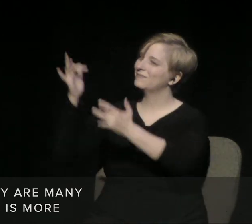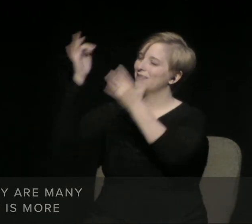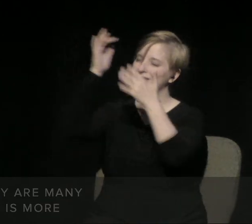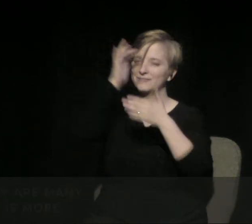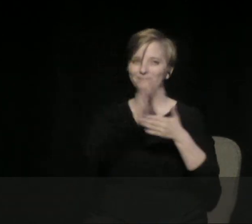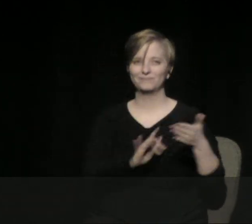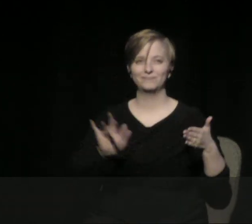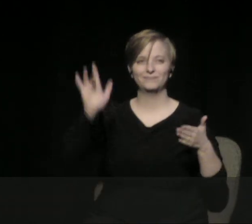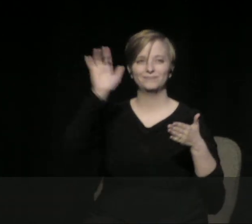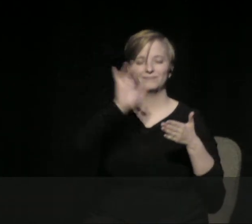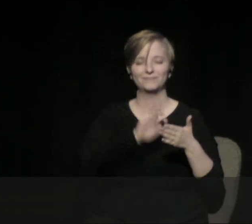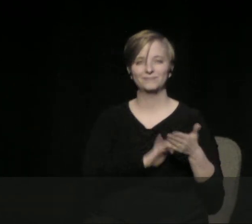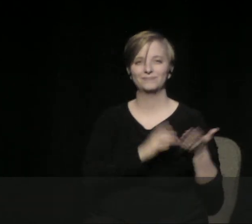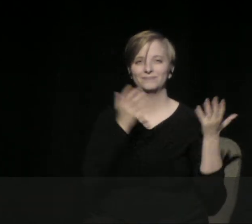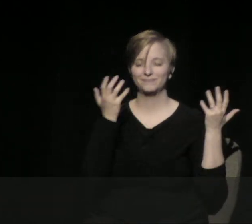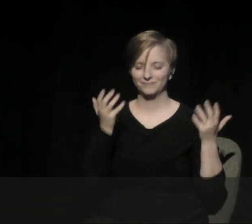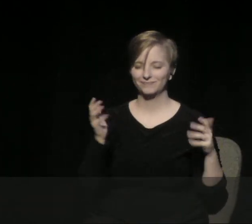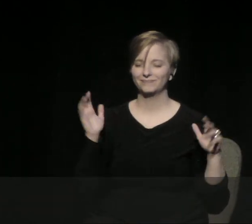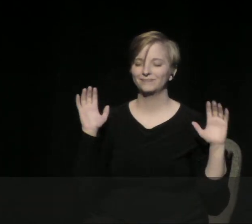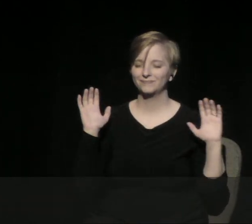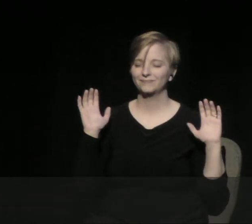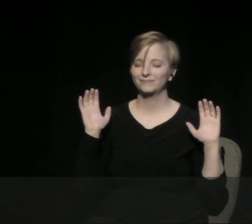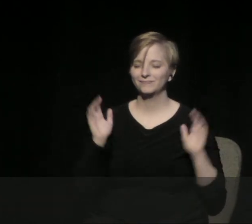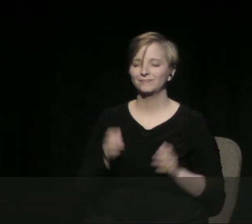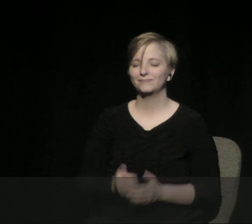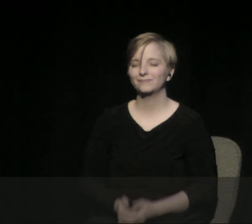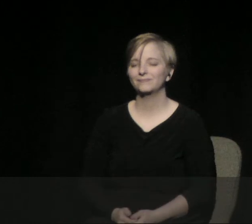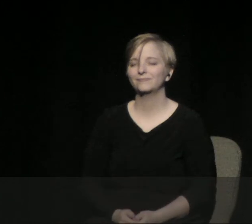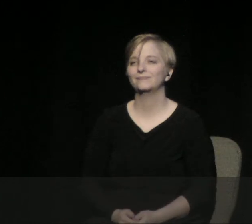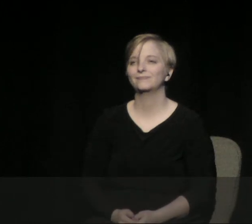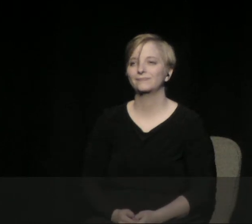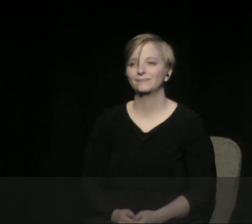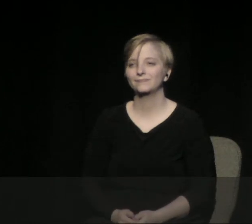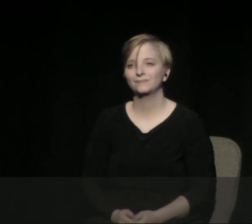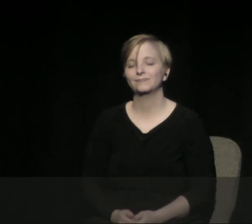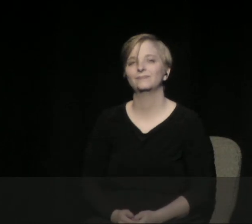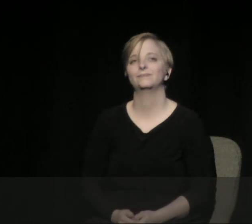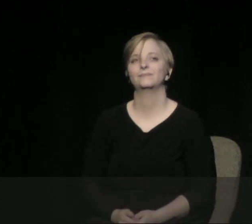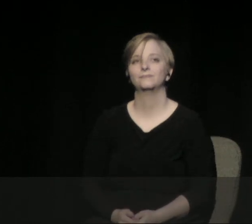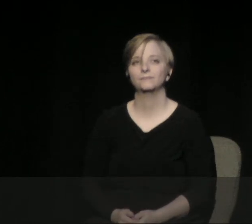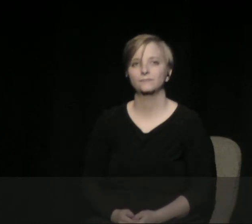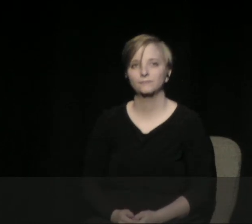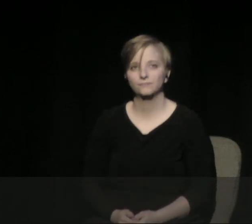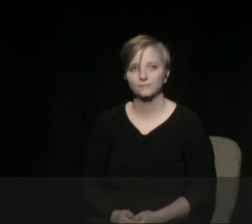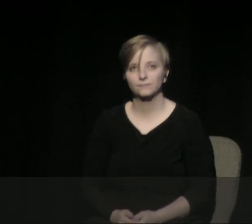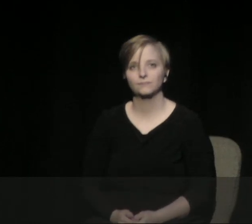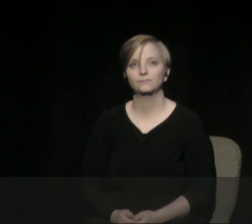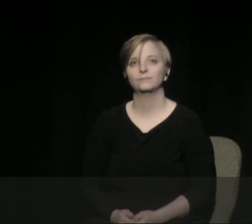Mercy is more.